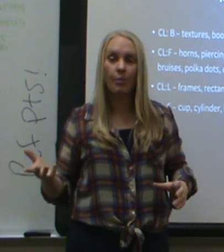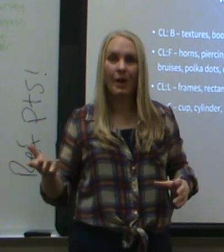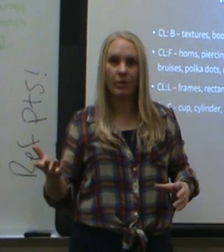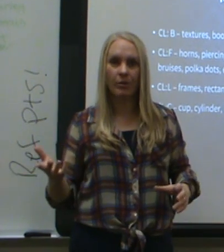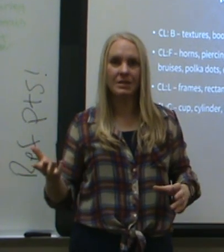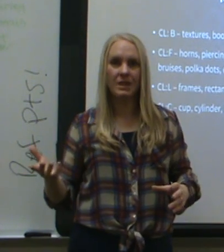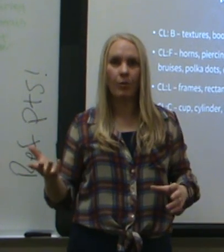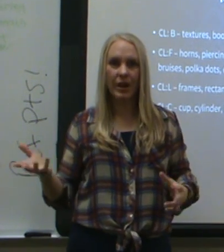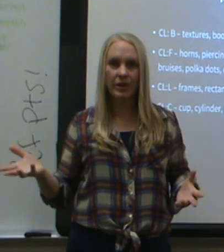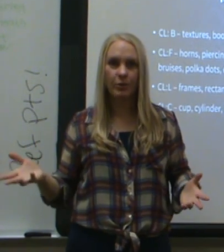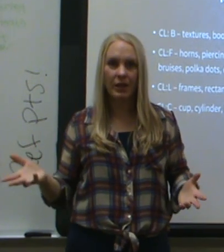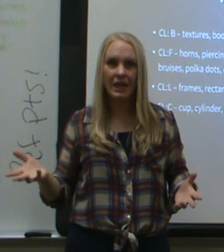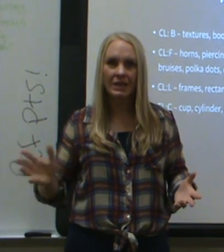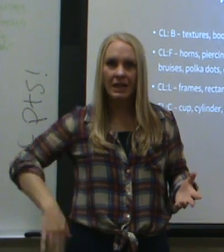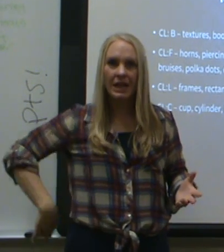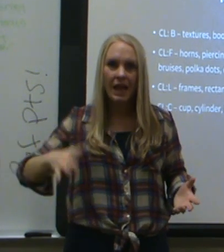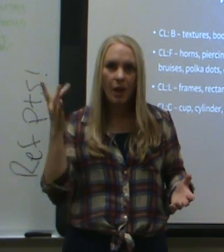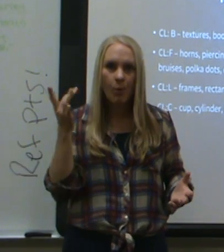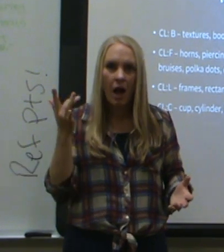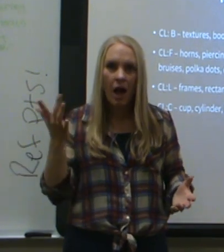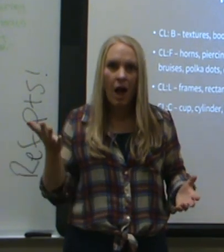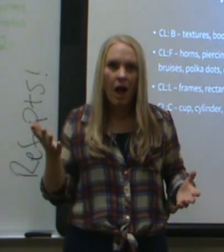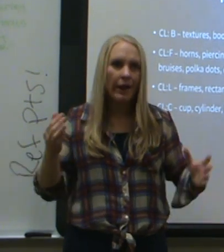back when we said, why are you late?